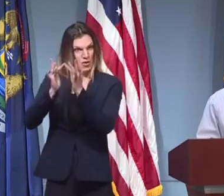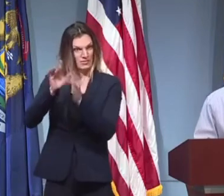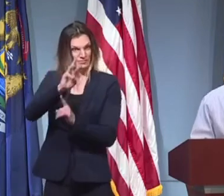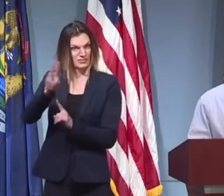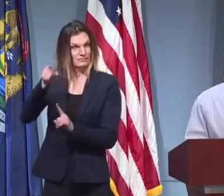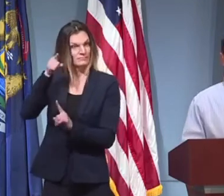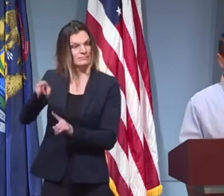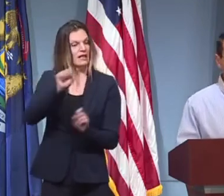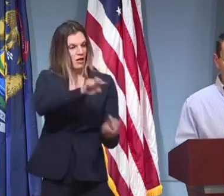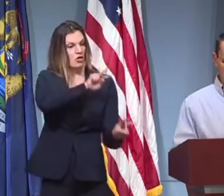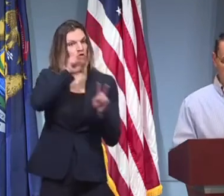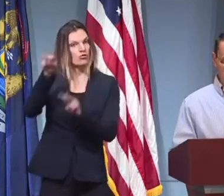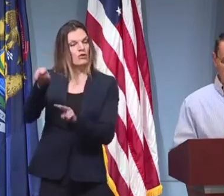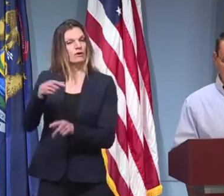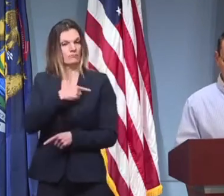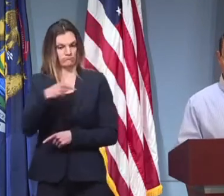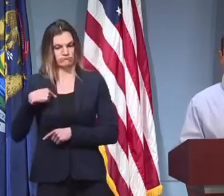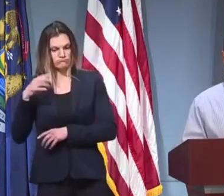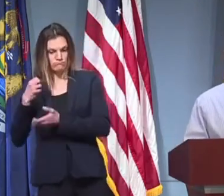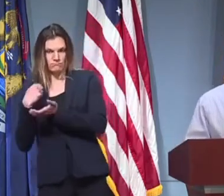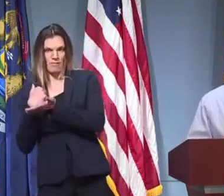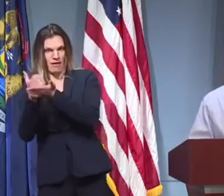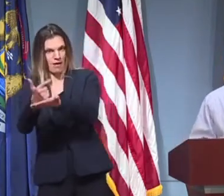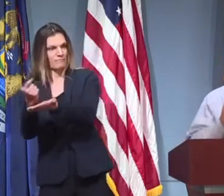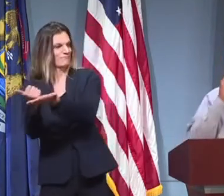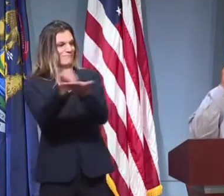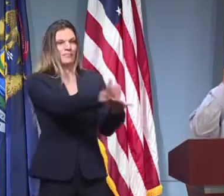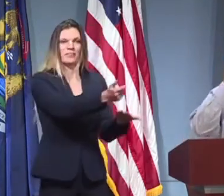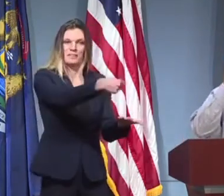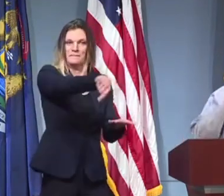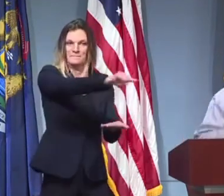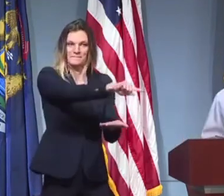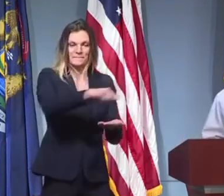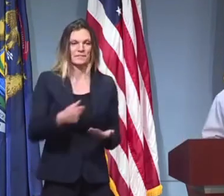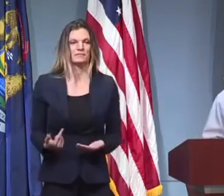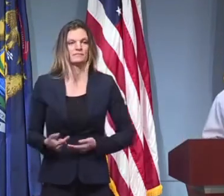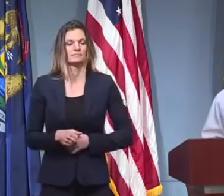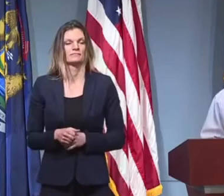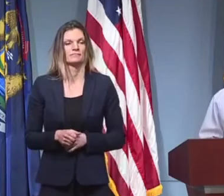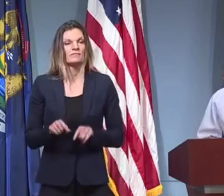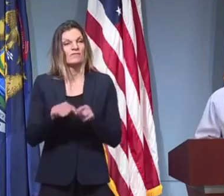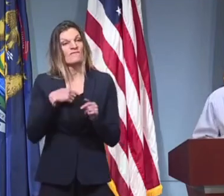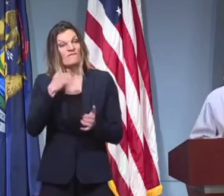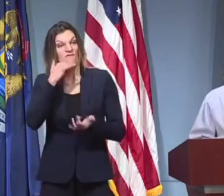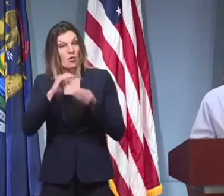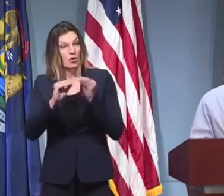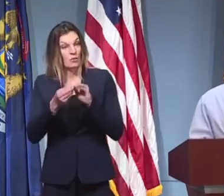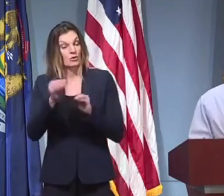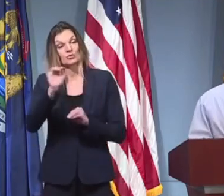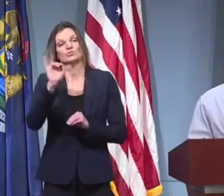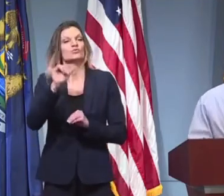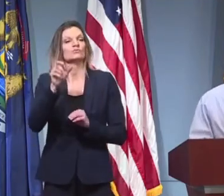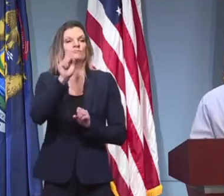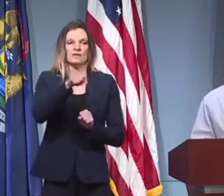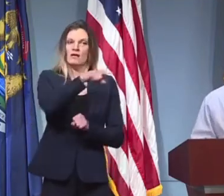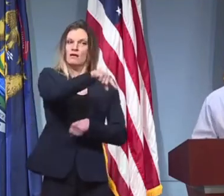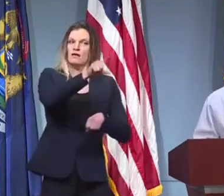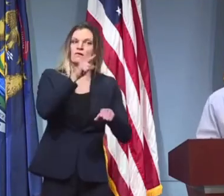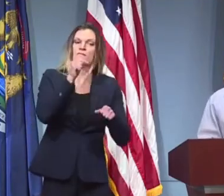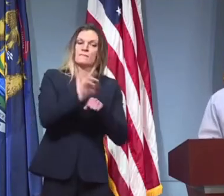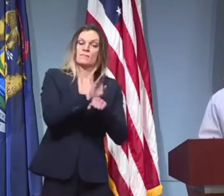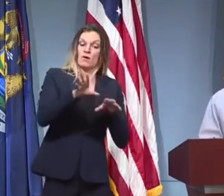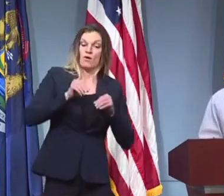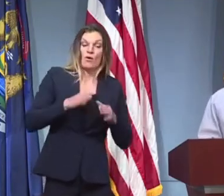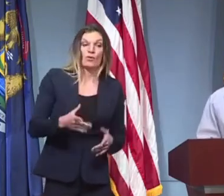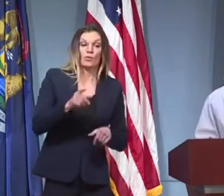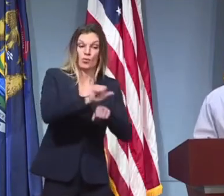the resources necessary to employees and business. We also launched a hotline for workplace COVID questions for businesses